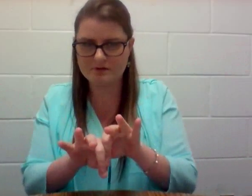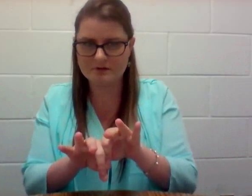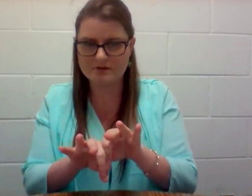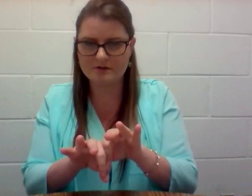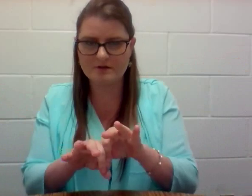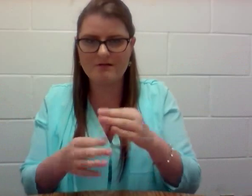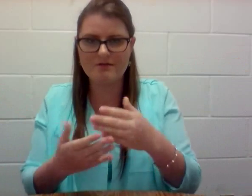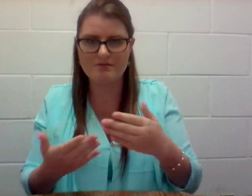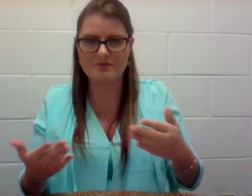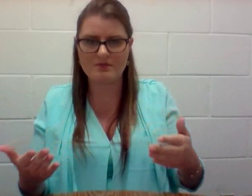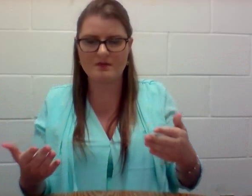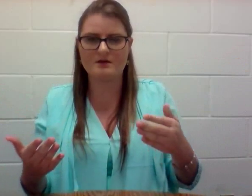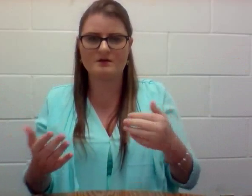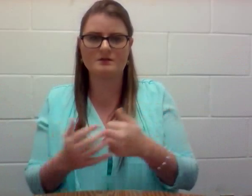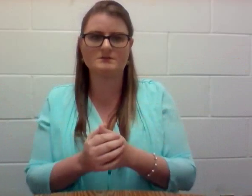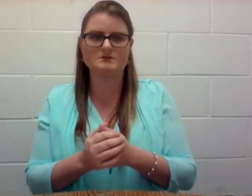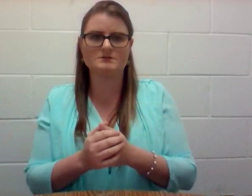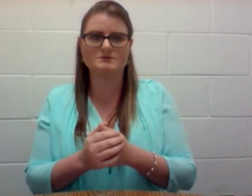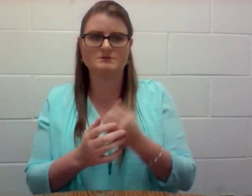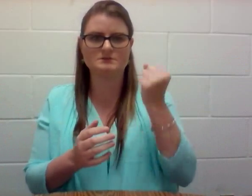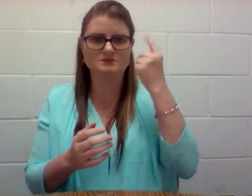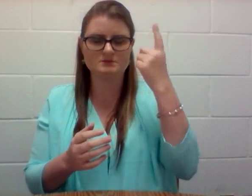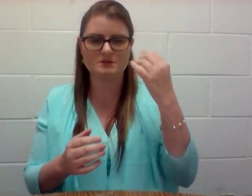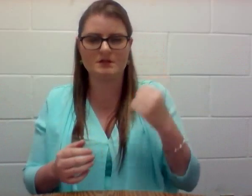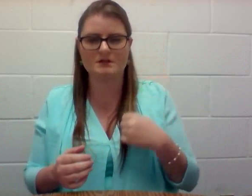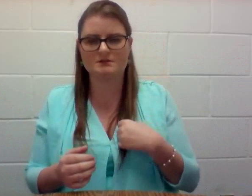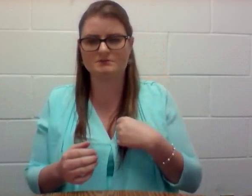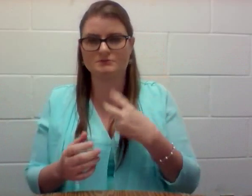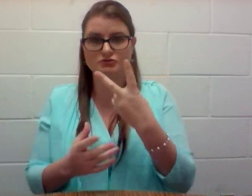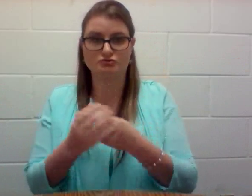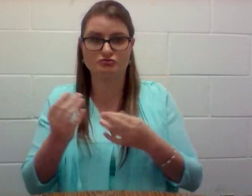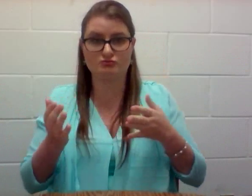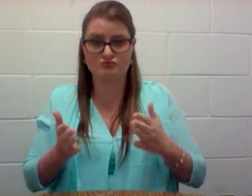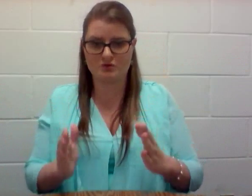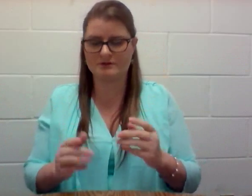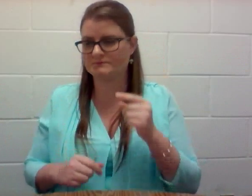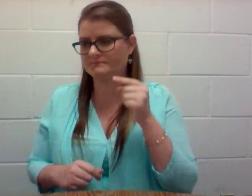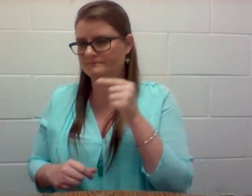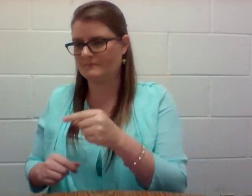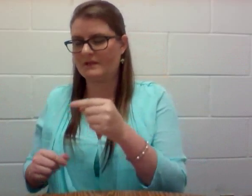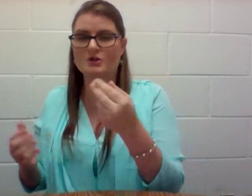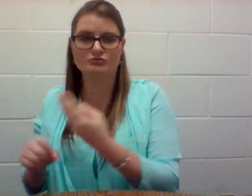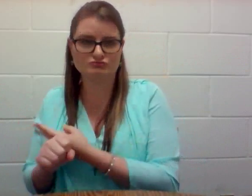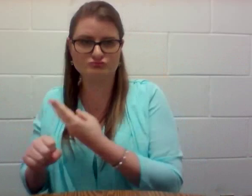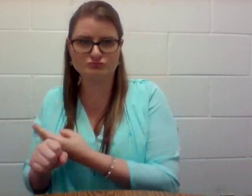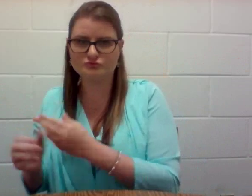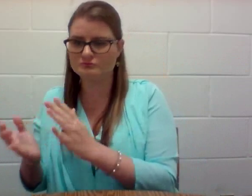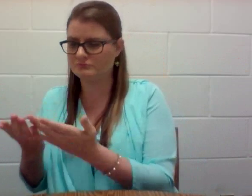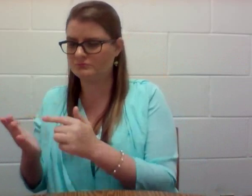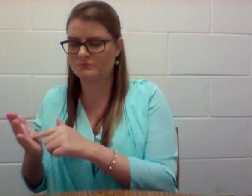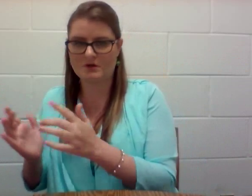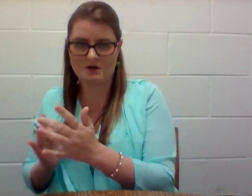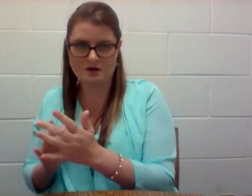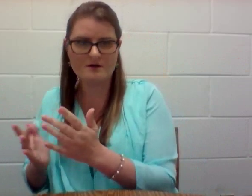by Scripture? And we may come to different views on some roles, but that submission to Scripture is a